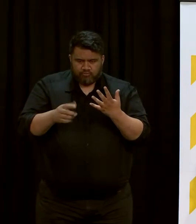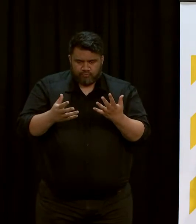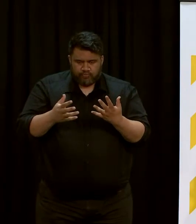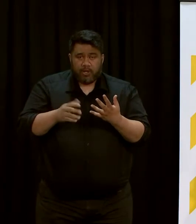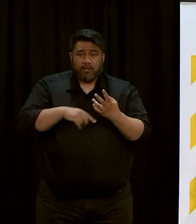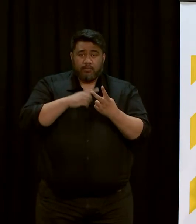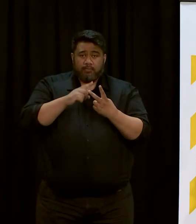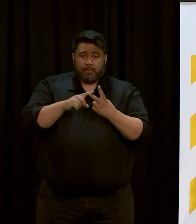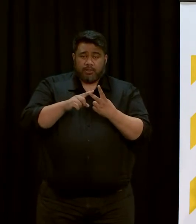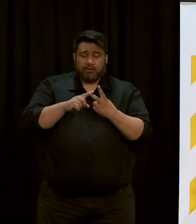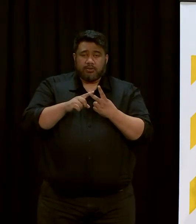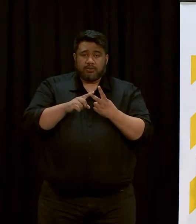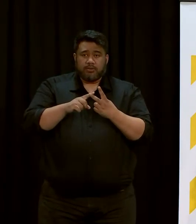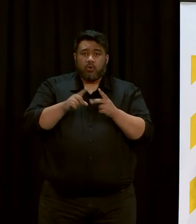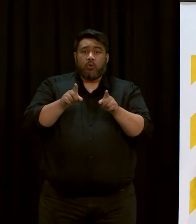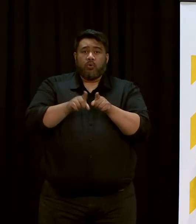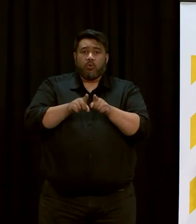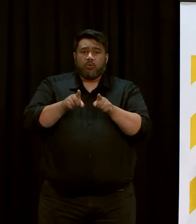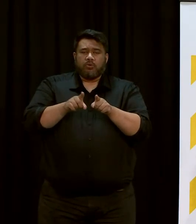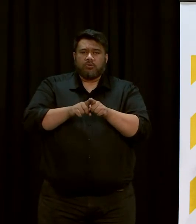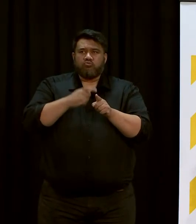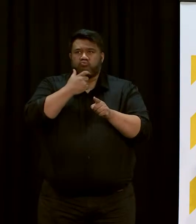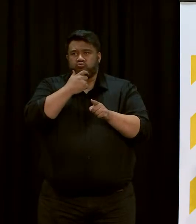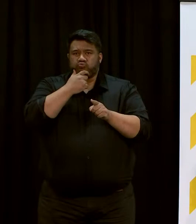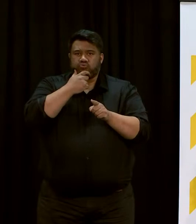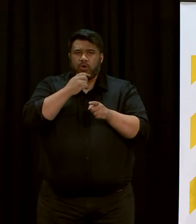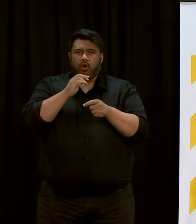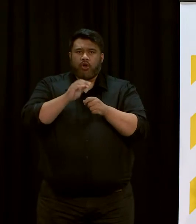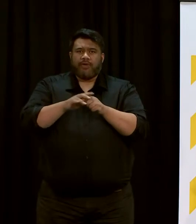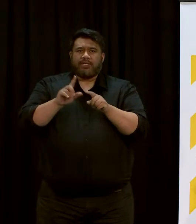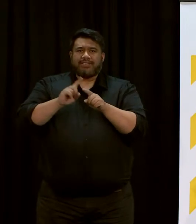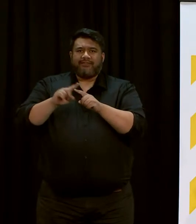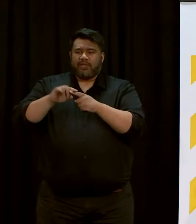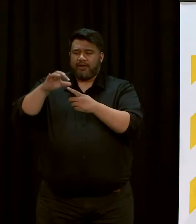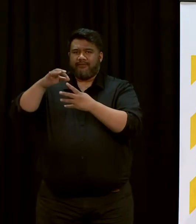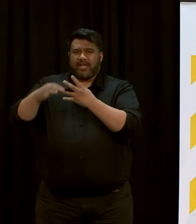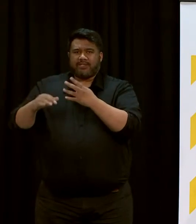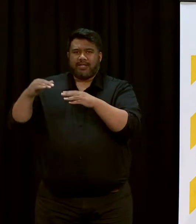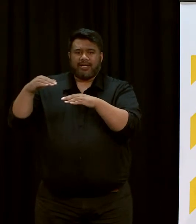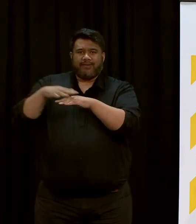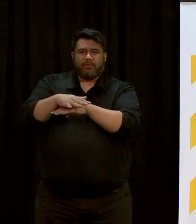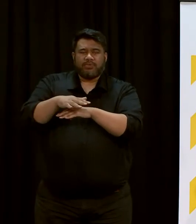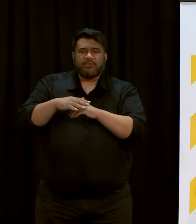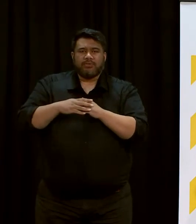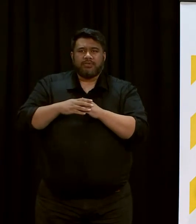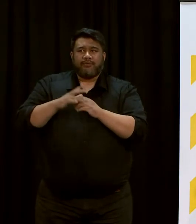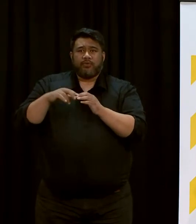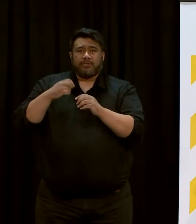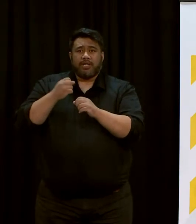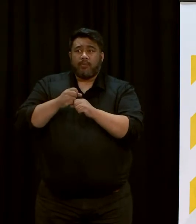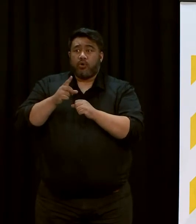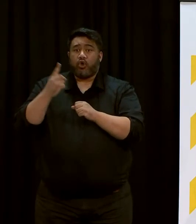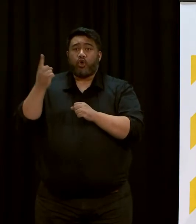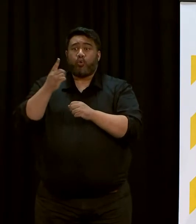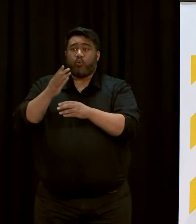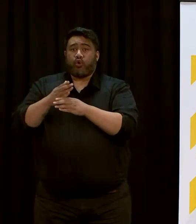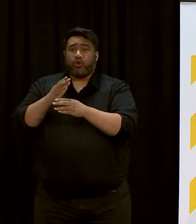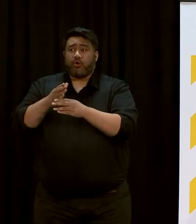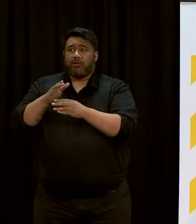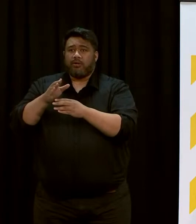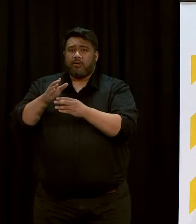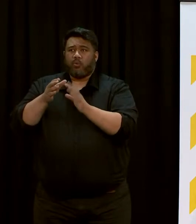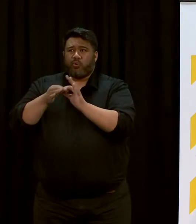we looked then at a whole range of factors, and I would say that our colleagues who are on the ground doing the public health response in Auckland